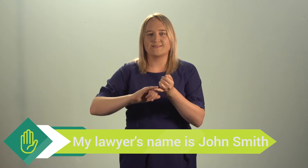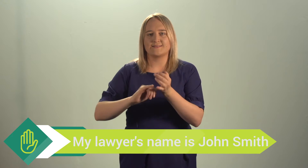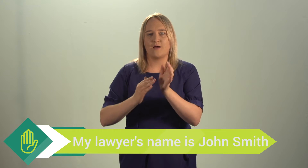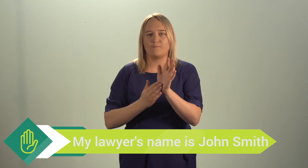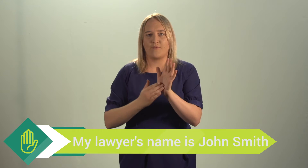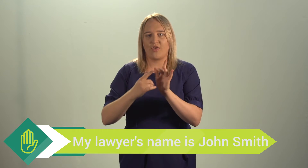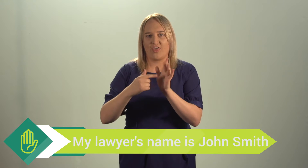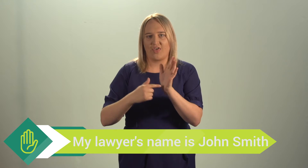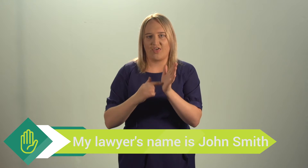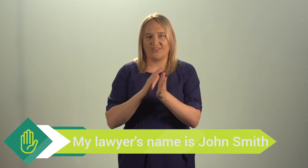Smith.